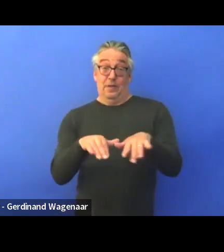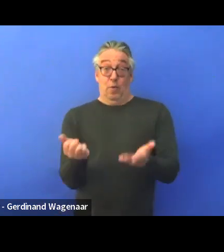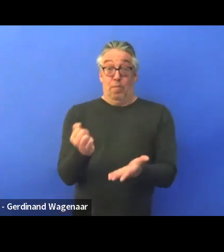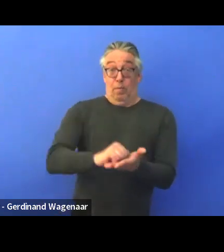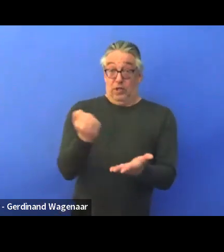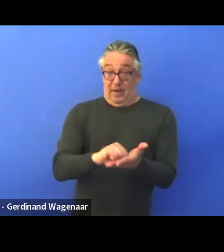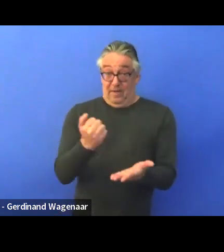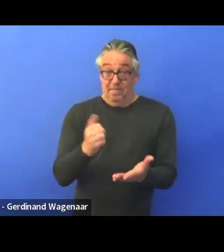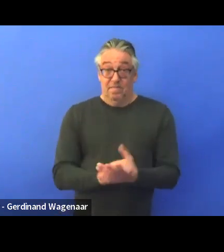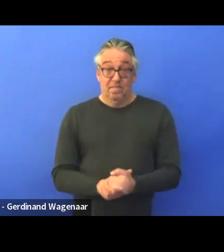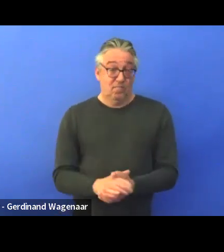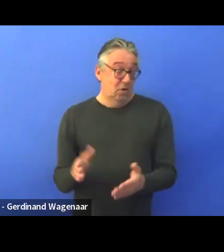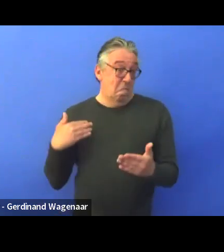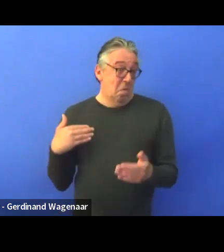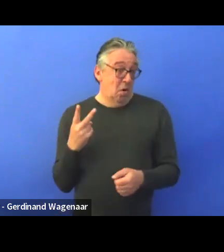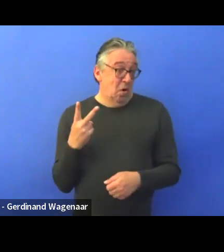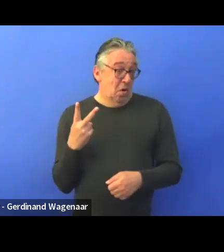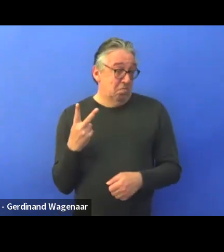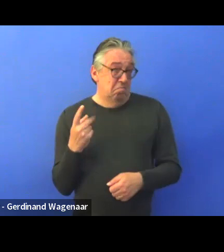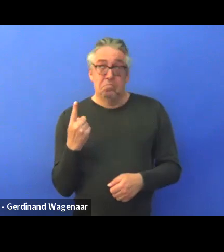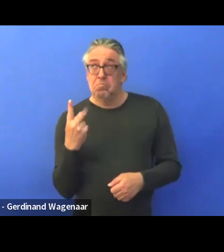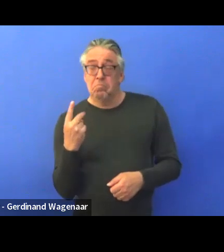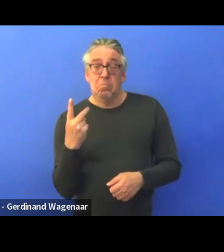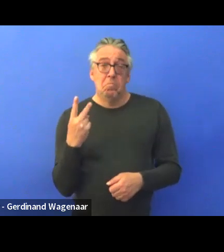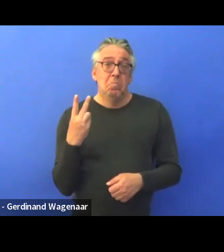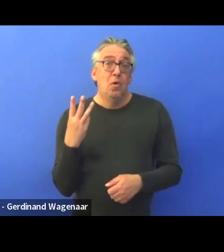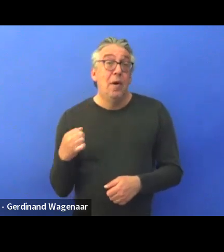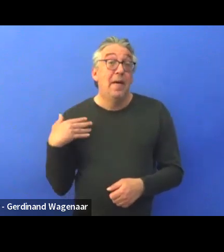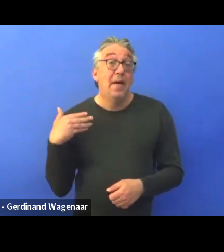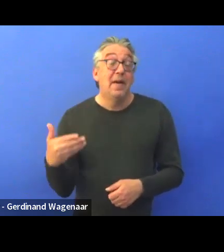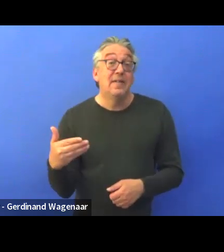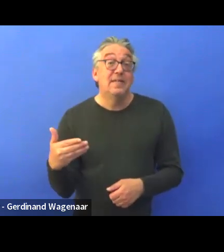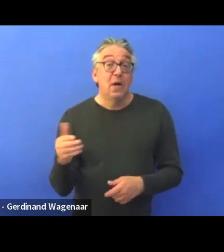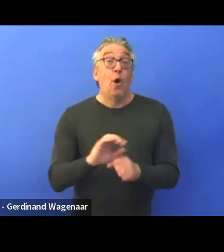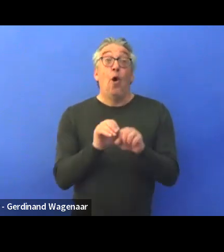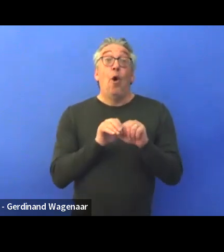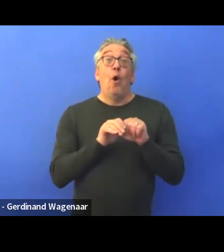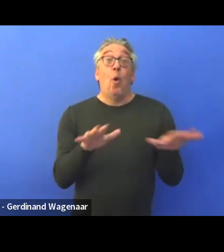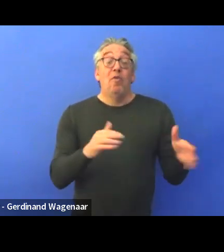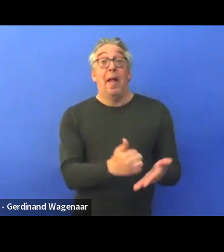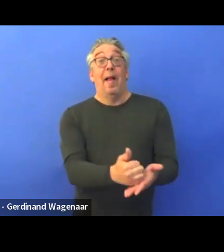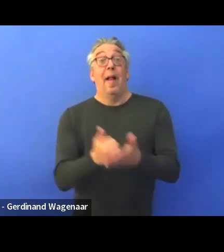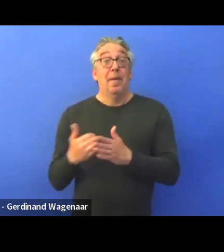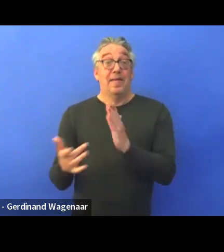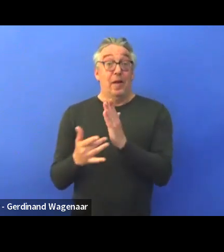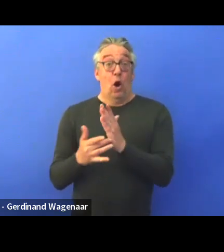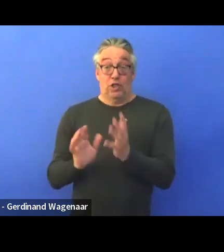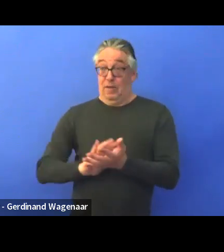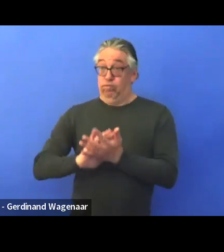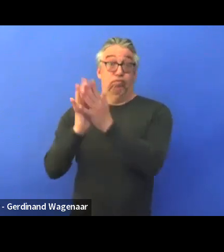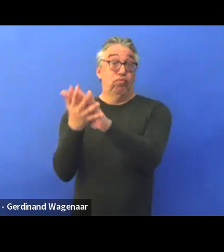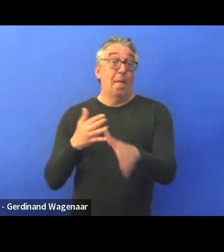of course, in the last 2 years or so because of COVID. We're familiar with this story, aren't we? With things becoming more